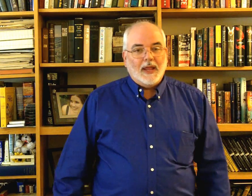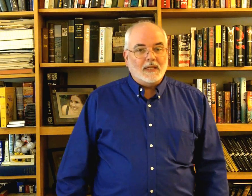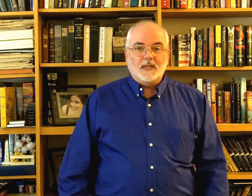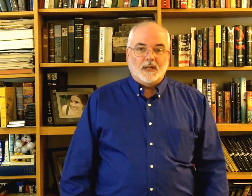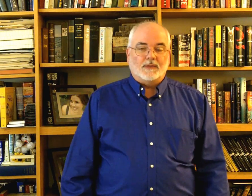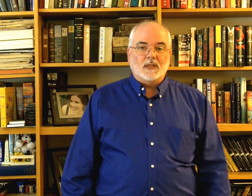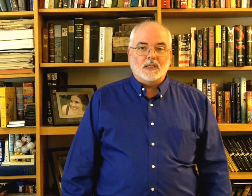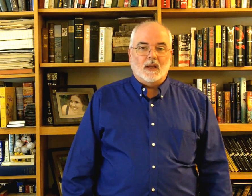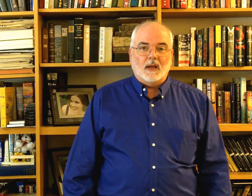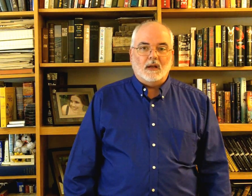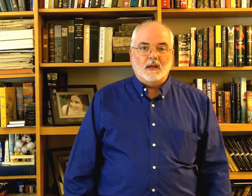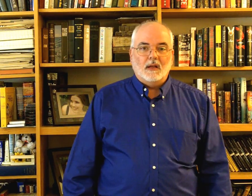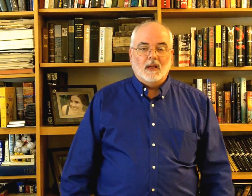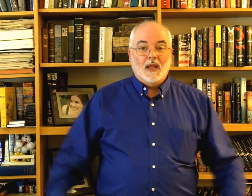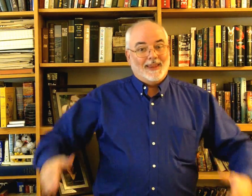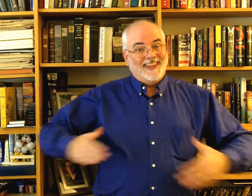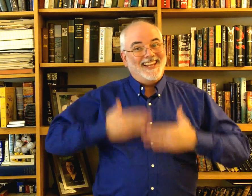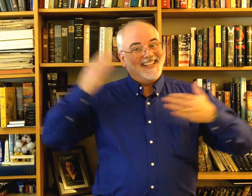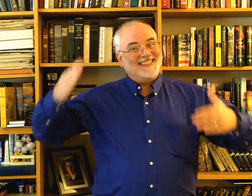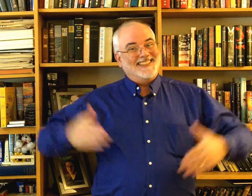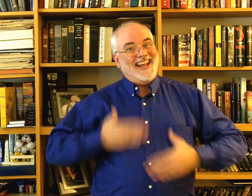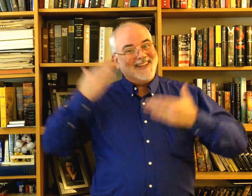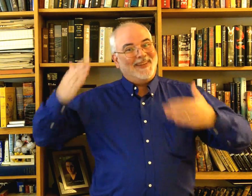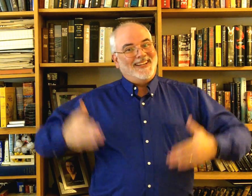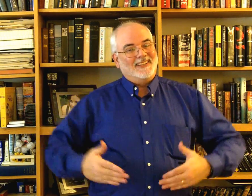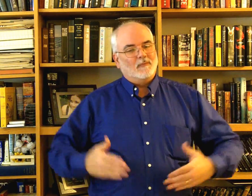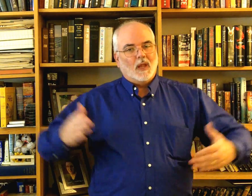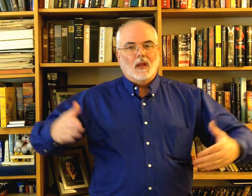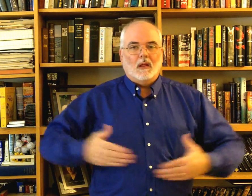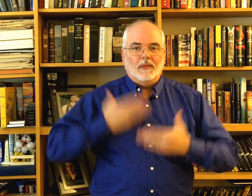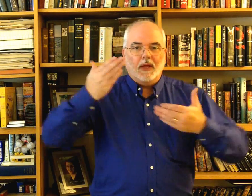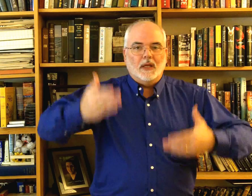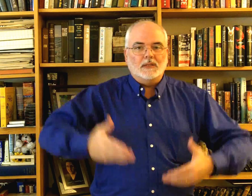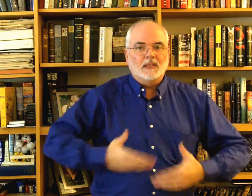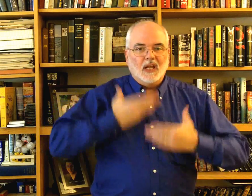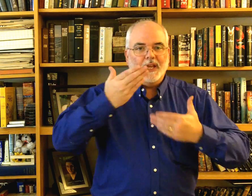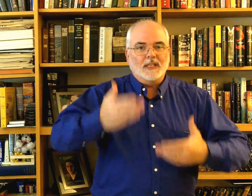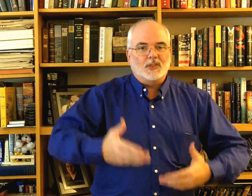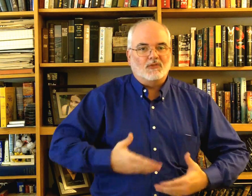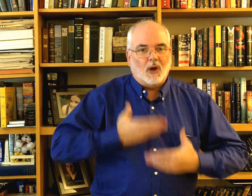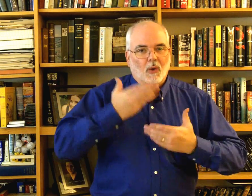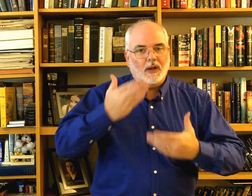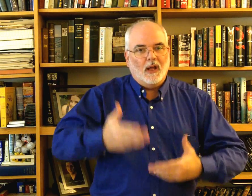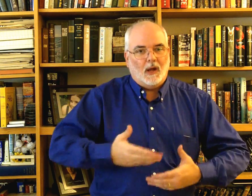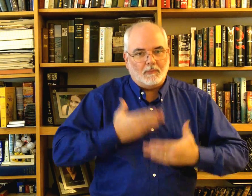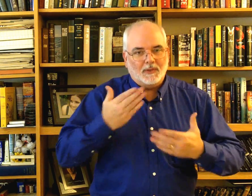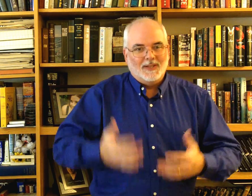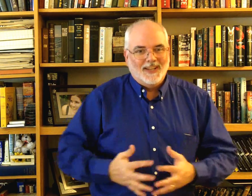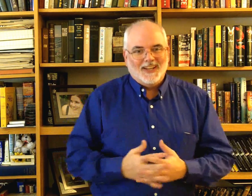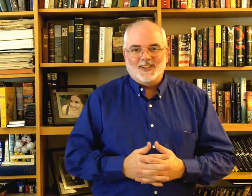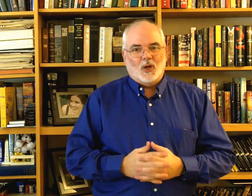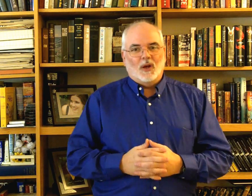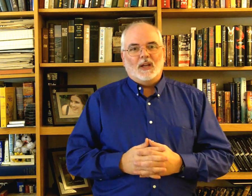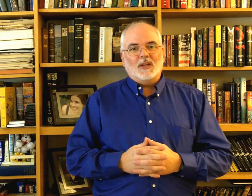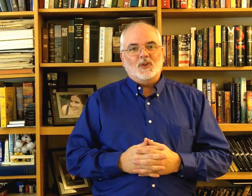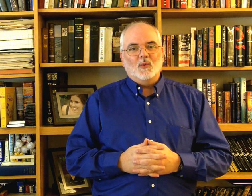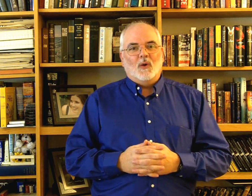it's a different sign. This is happy. This is throwing up. So unless you want